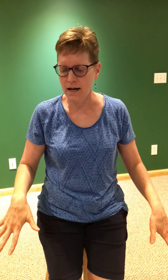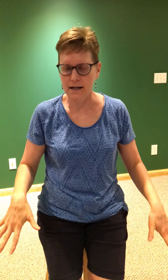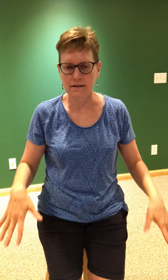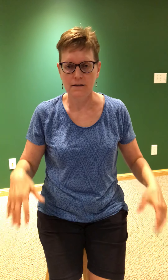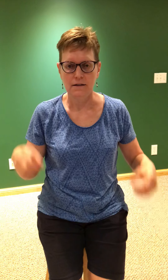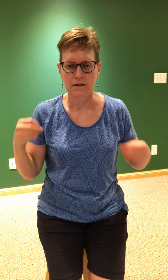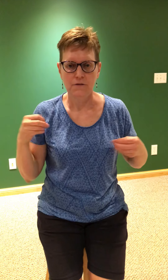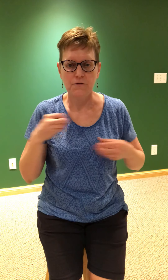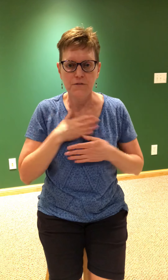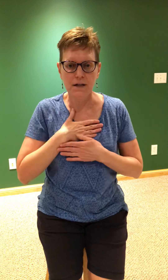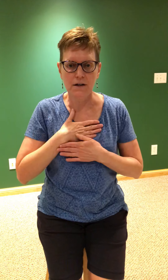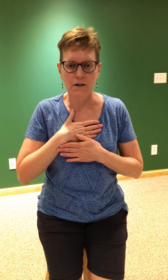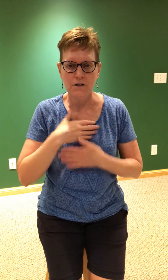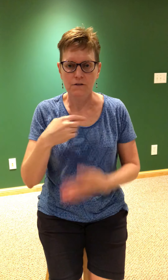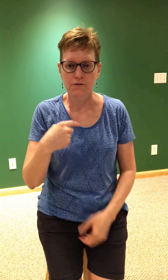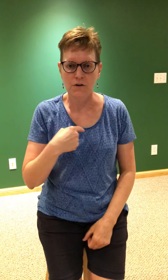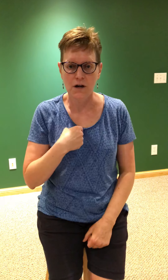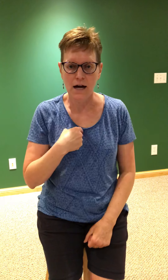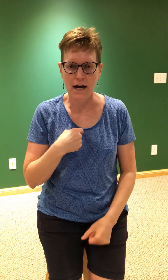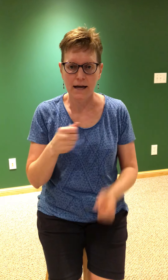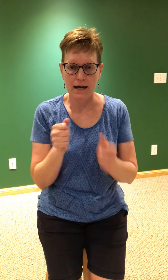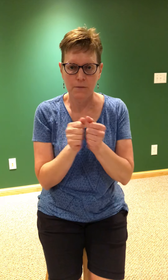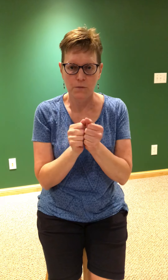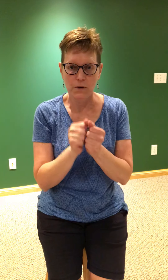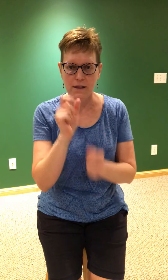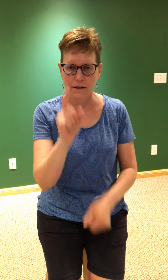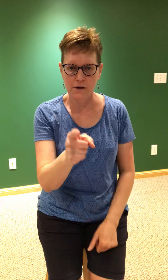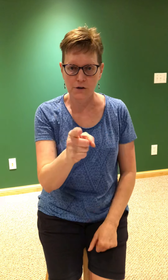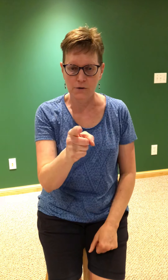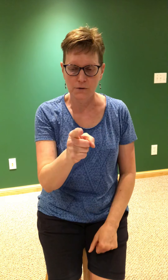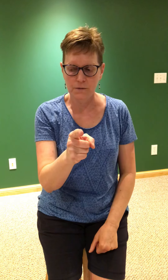not fear, for I am with you.